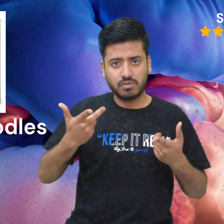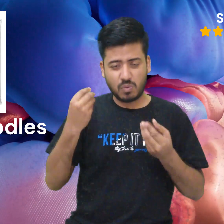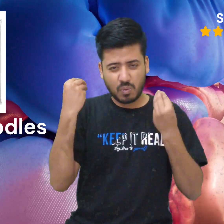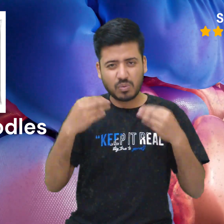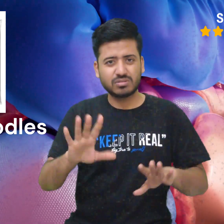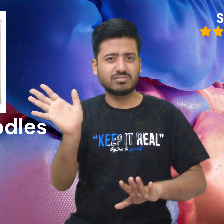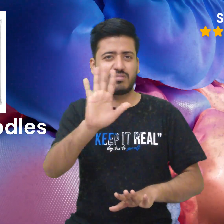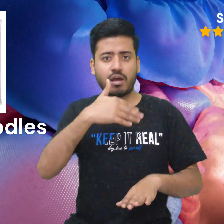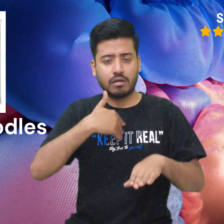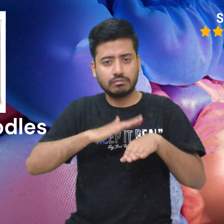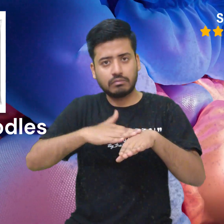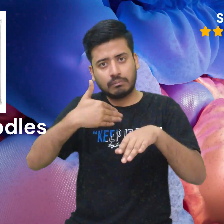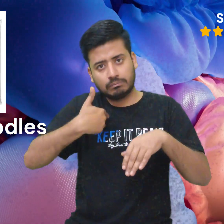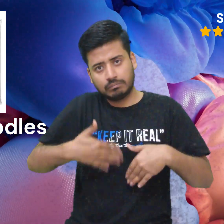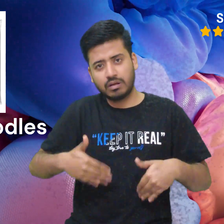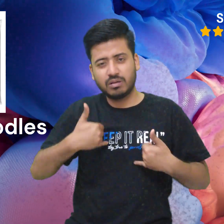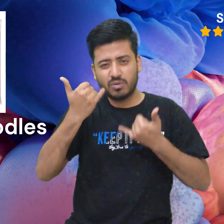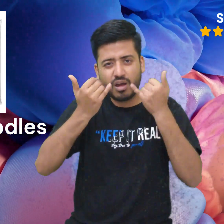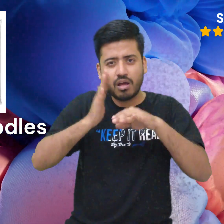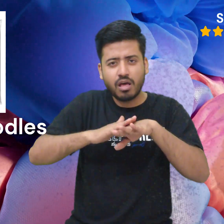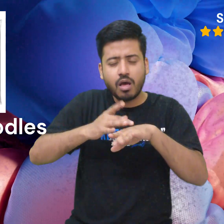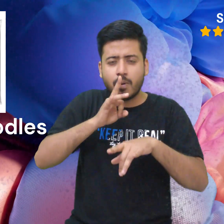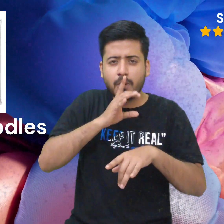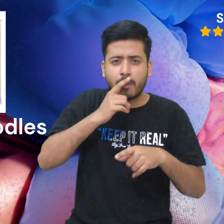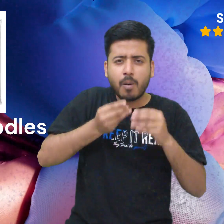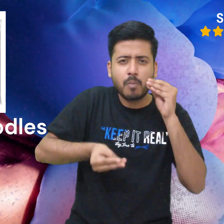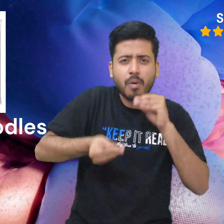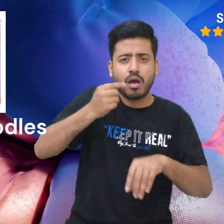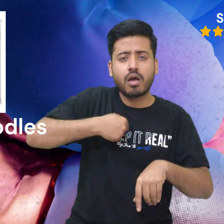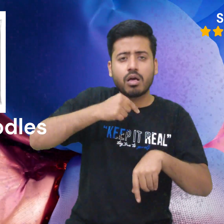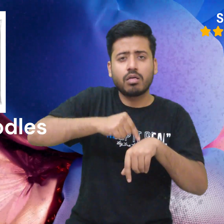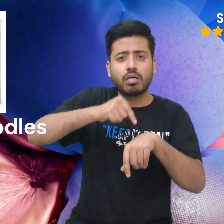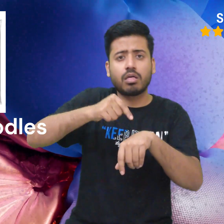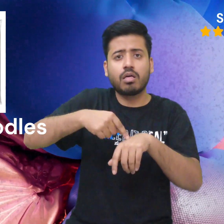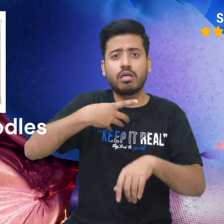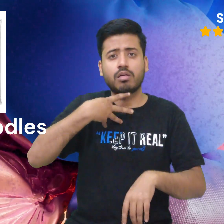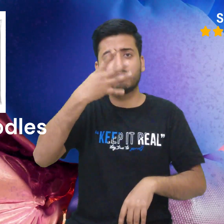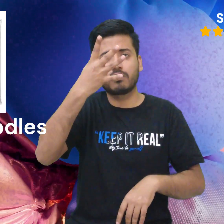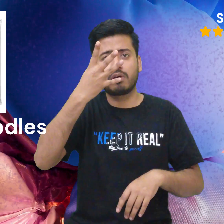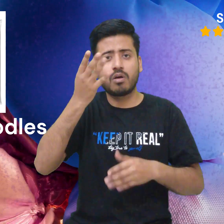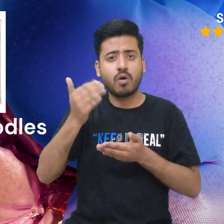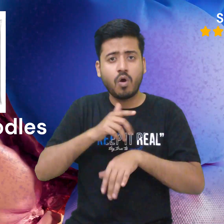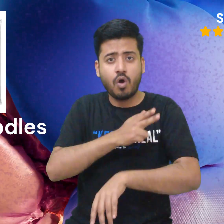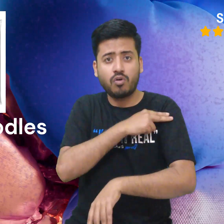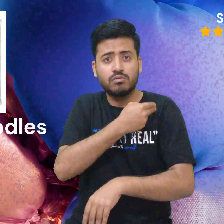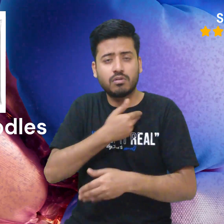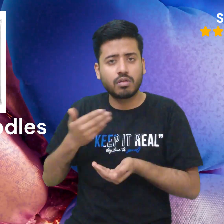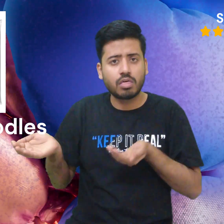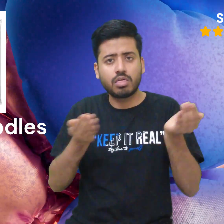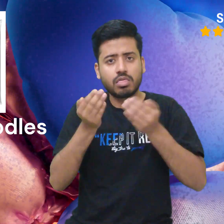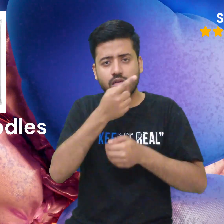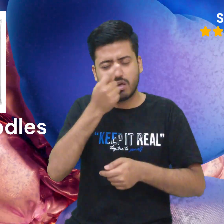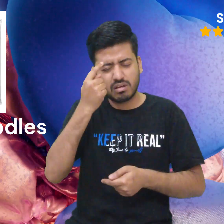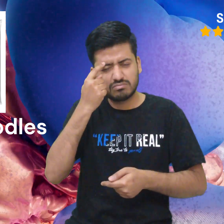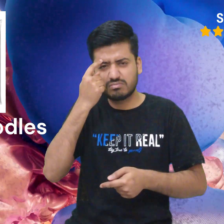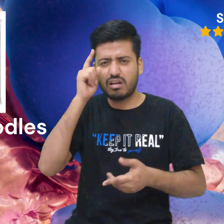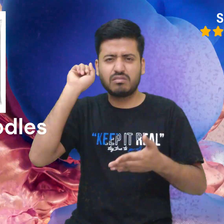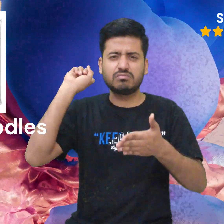in a serving of soba noodles. The carbs come primarily from slow-digesting, complex whole grains when made with buckwheat flour and whole